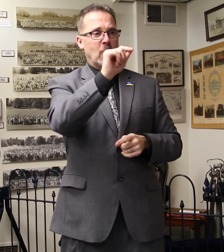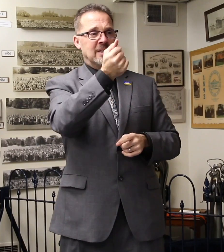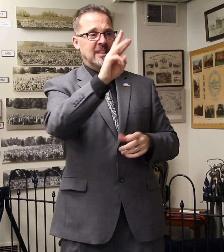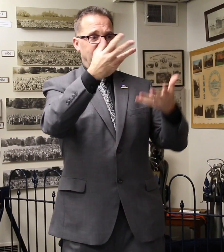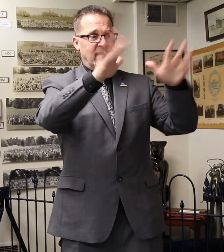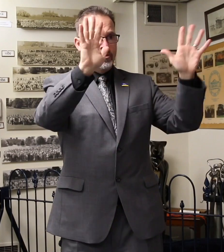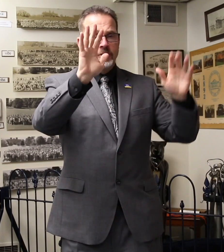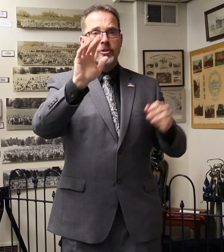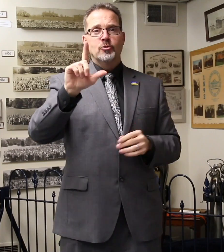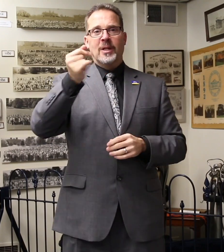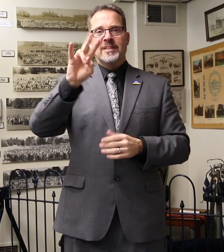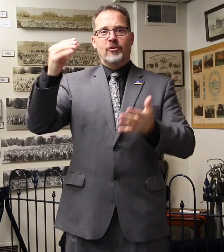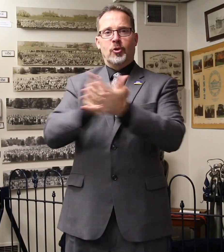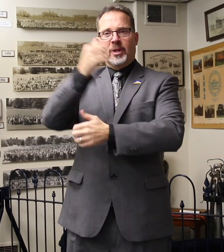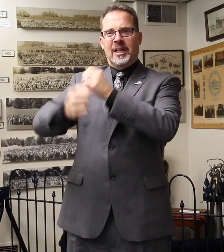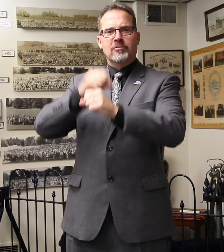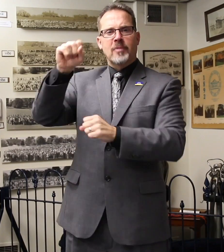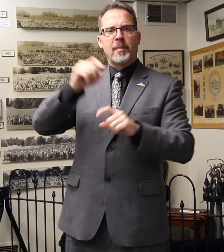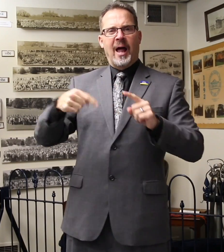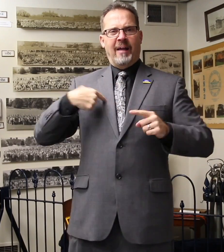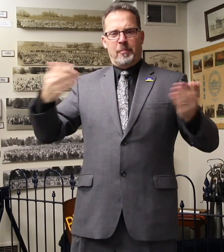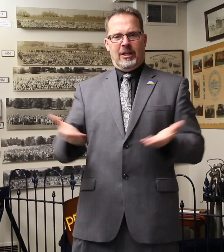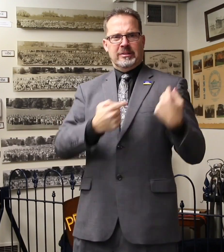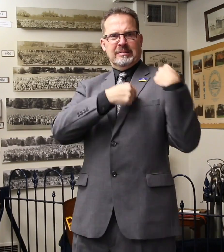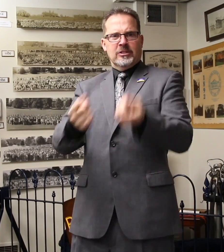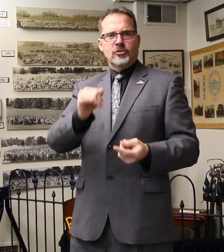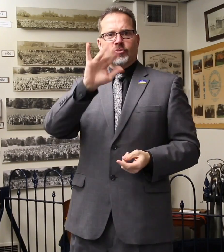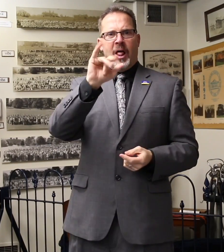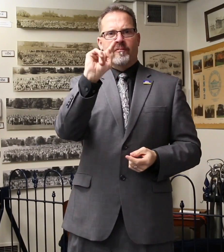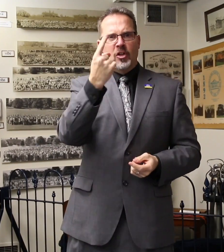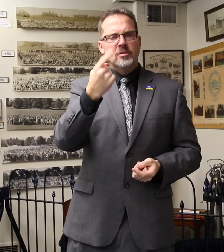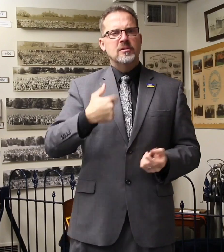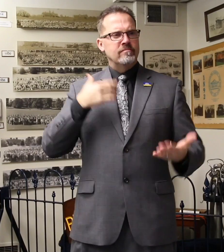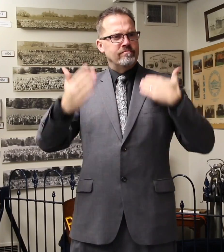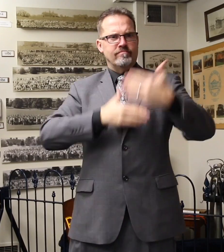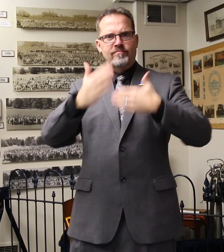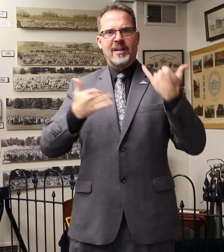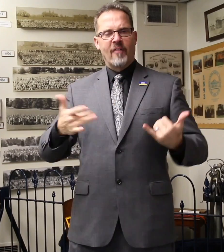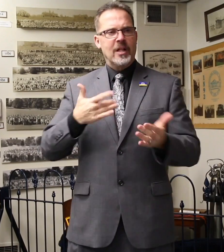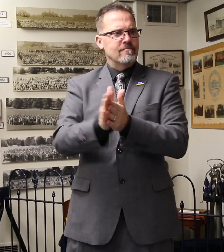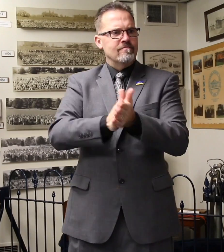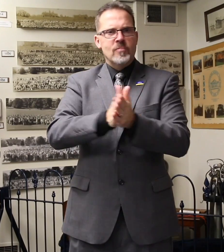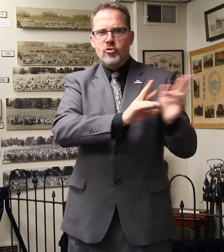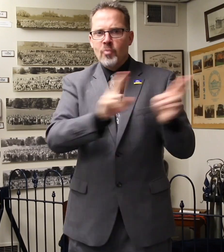students what I'd talked about at the beginning of the school year and had an opportunity to remind them that